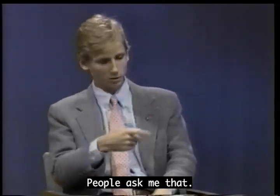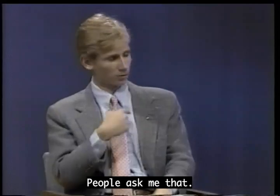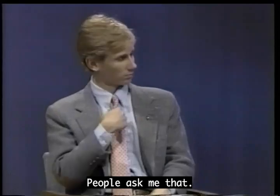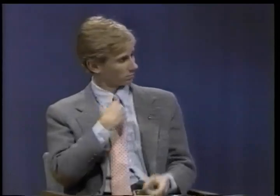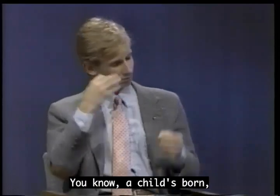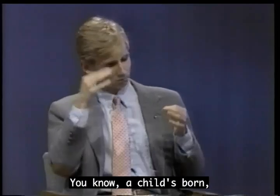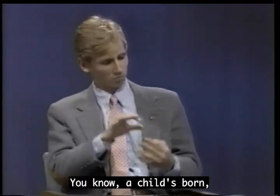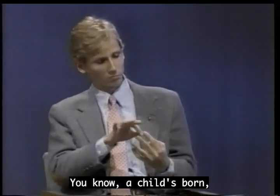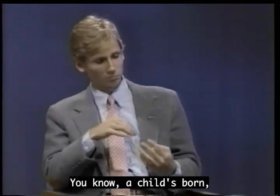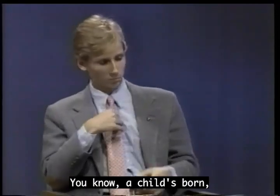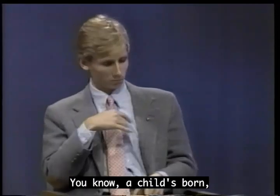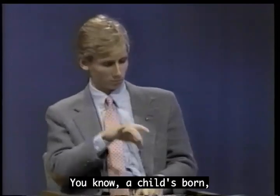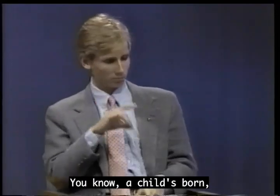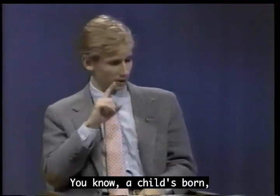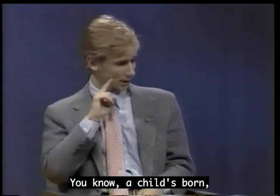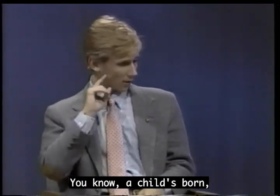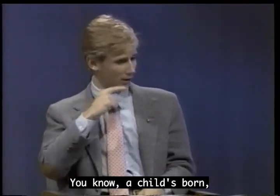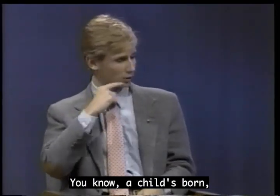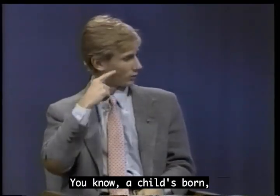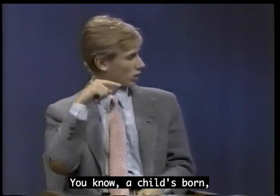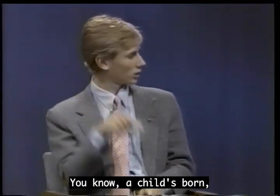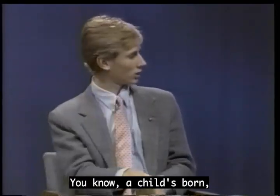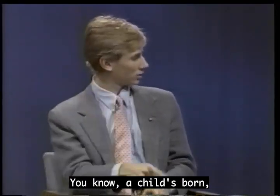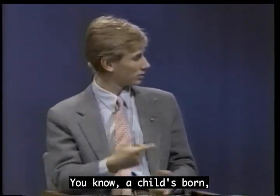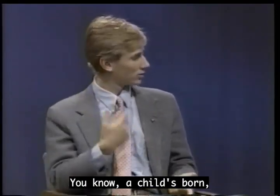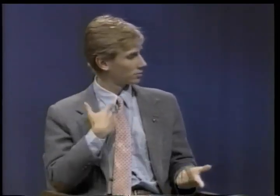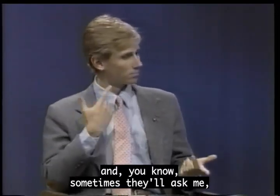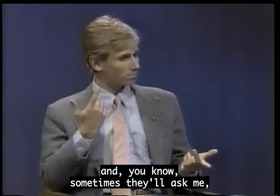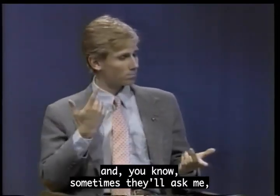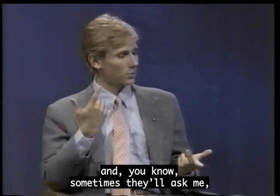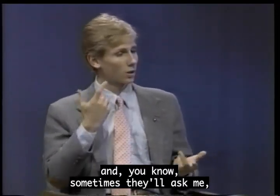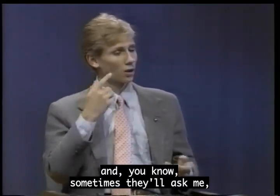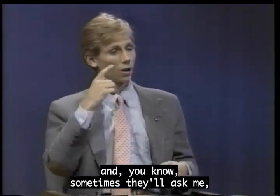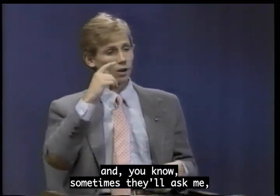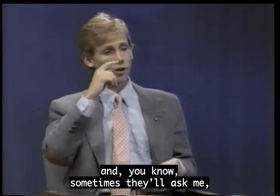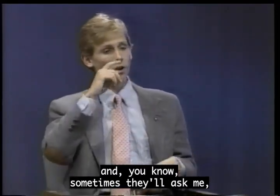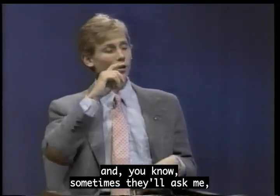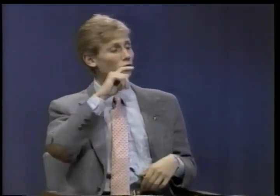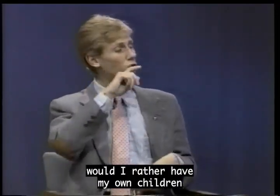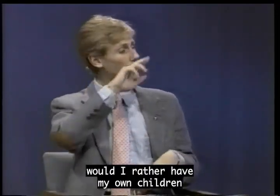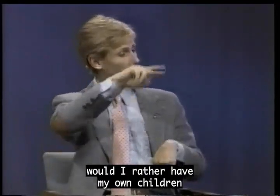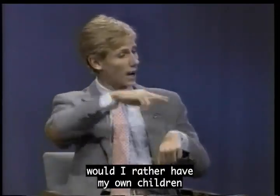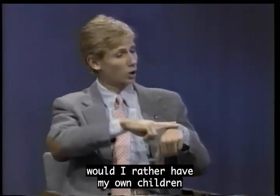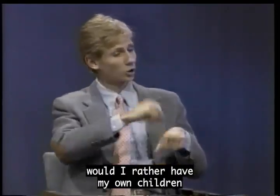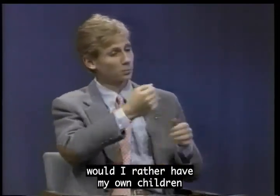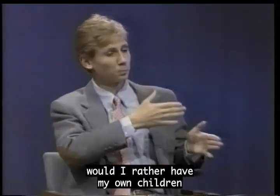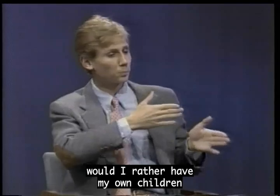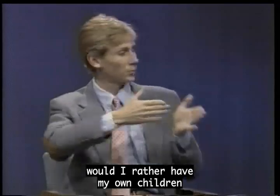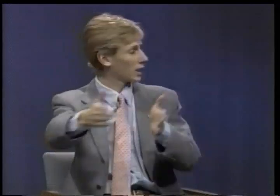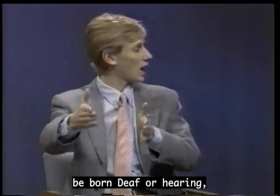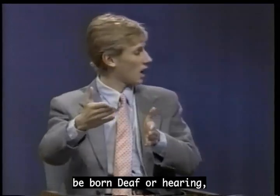a child's born, and, you know, sometimes they'll ask me, would I rather have my own children be born deaf or hearing?